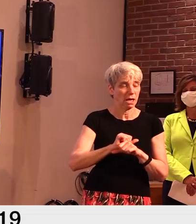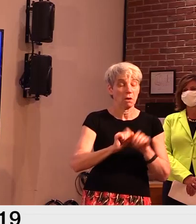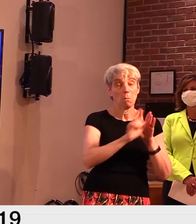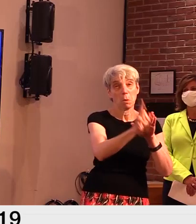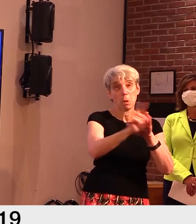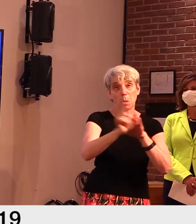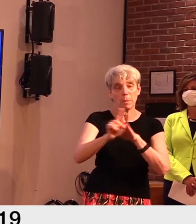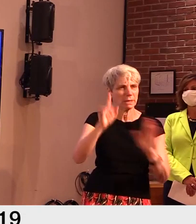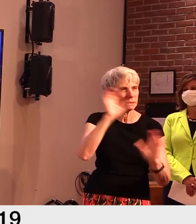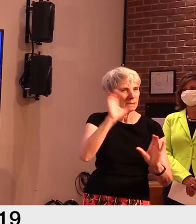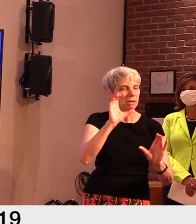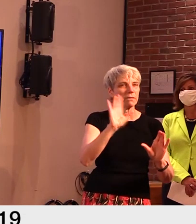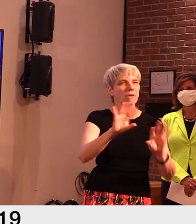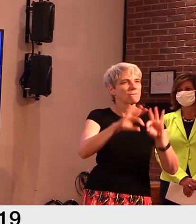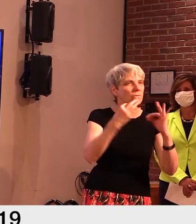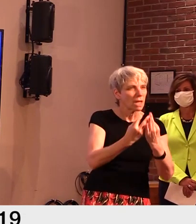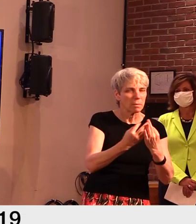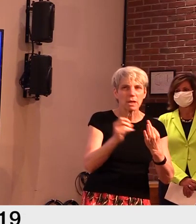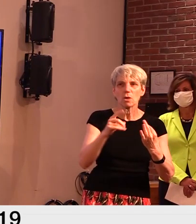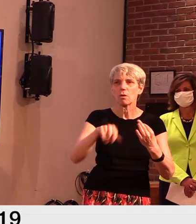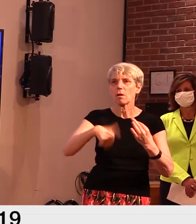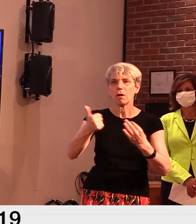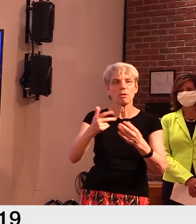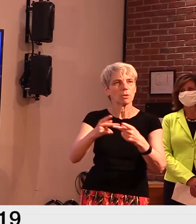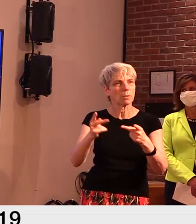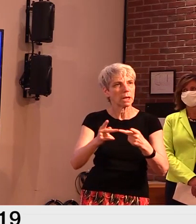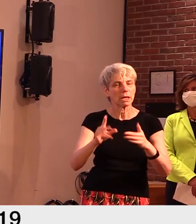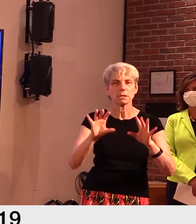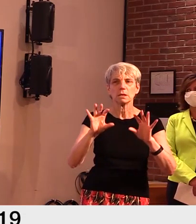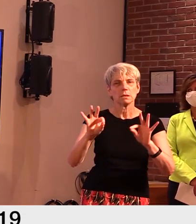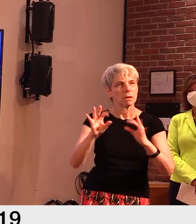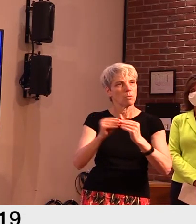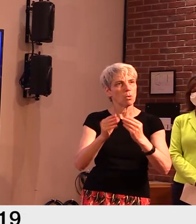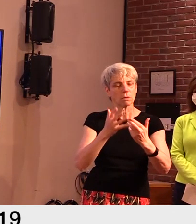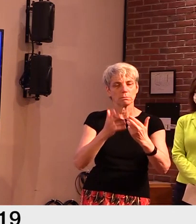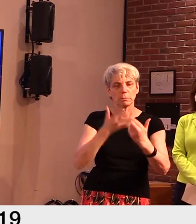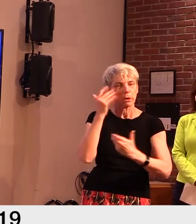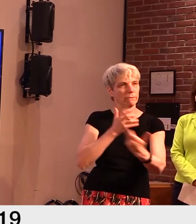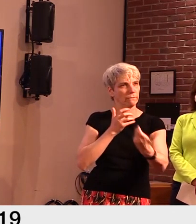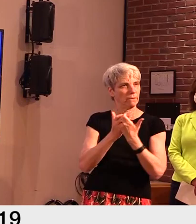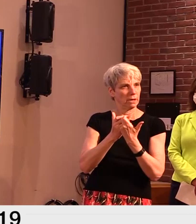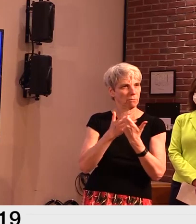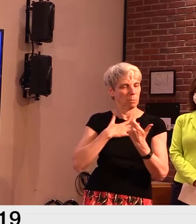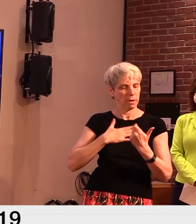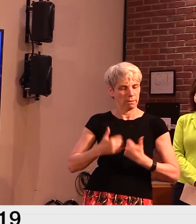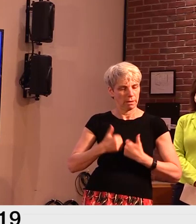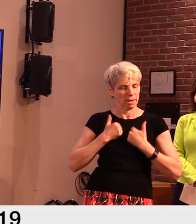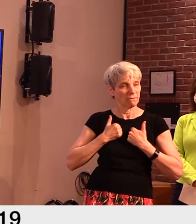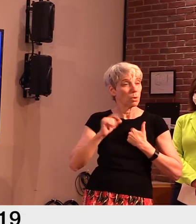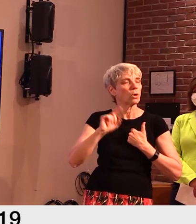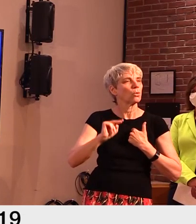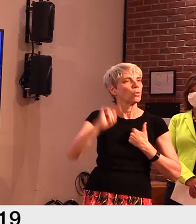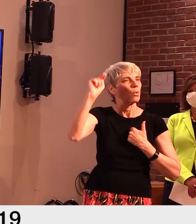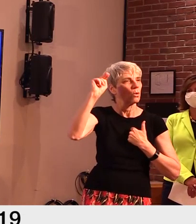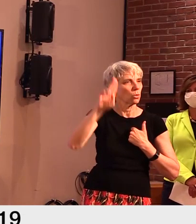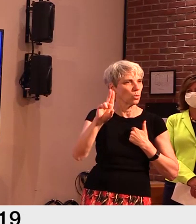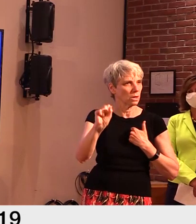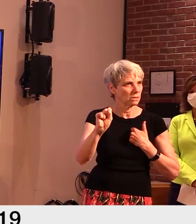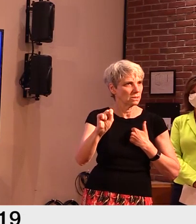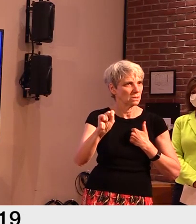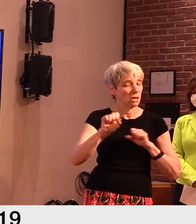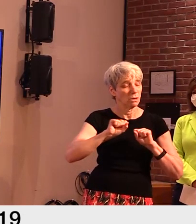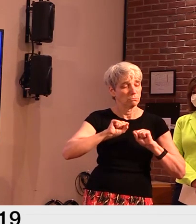announcement. What followed became known as the scatter. When droves of former